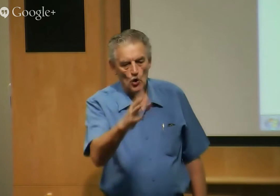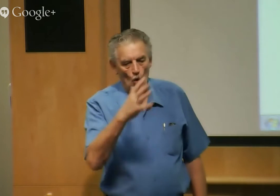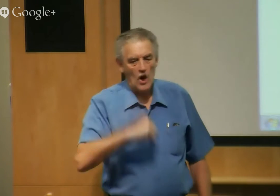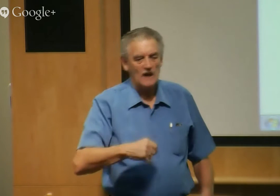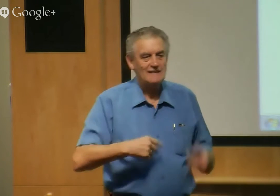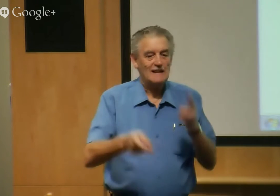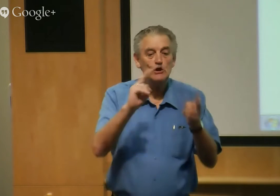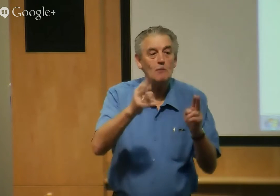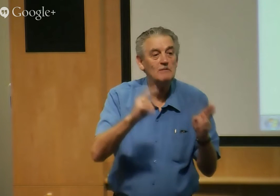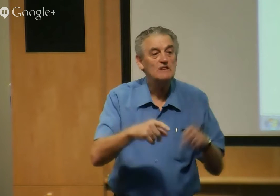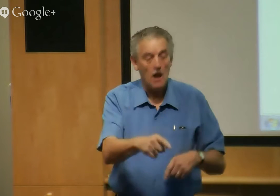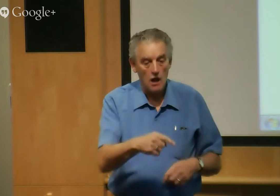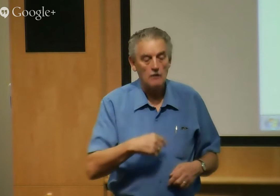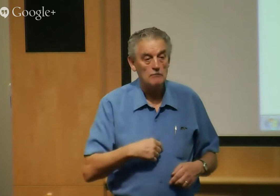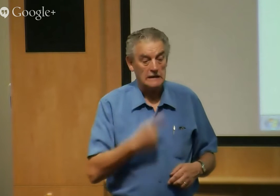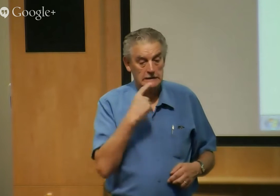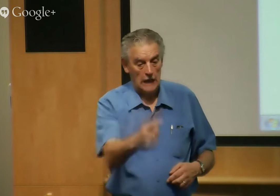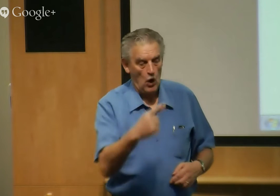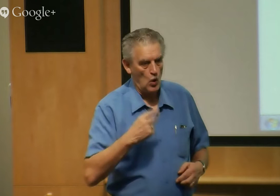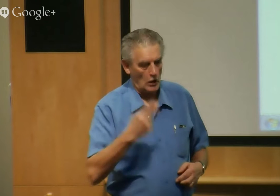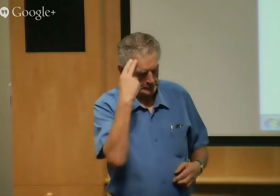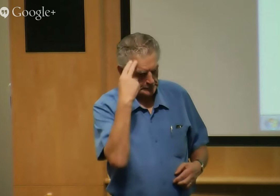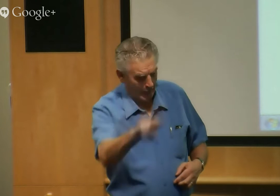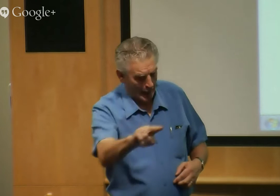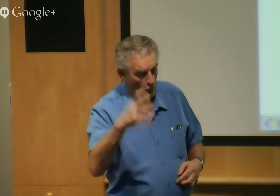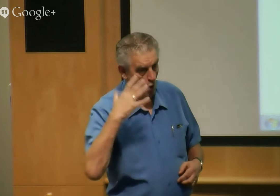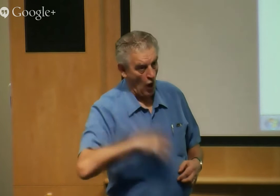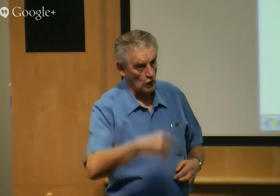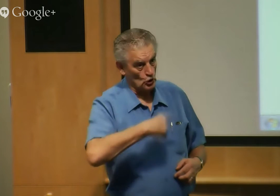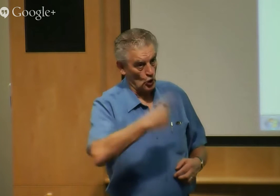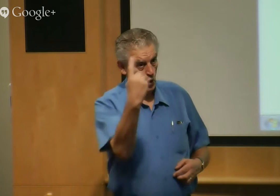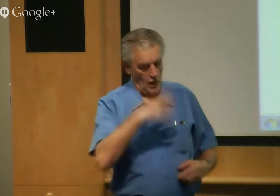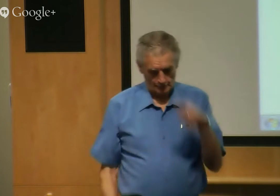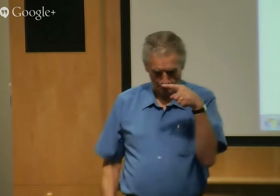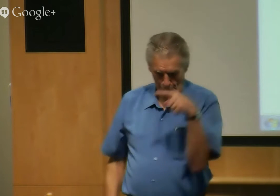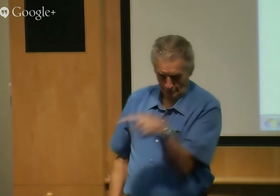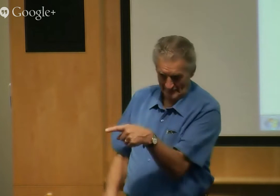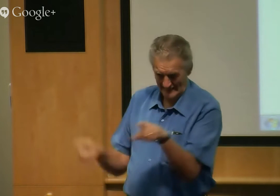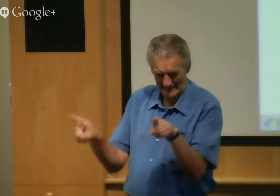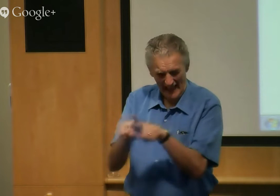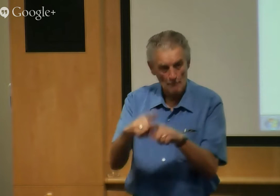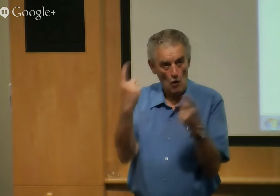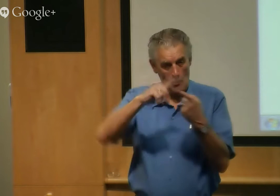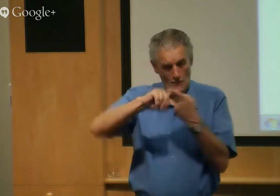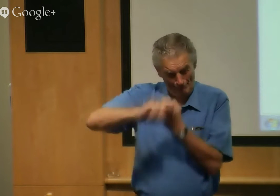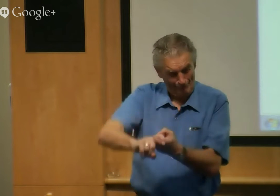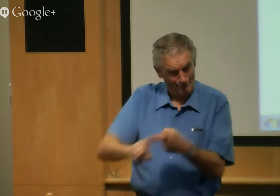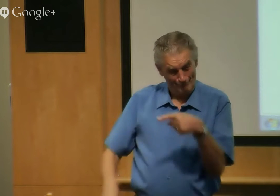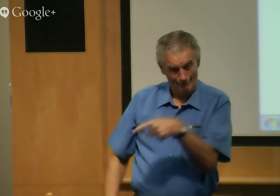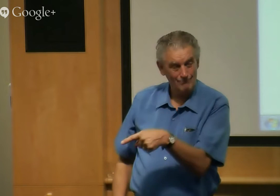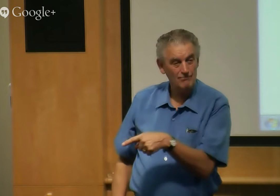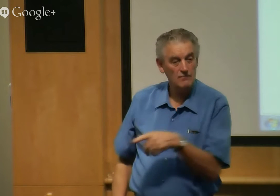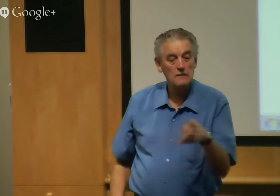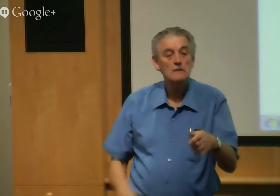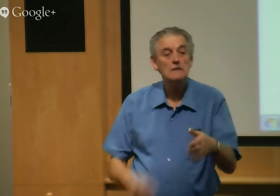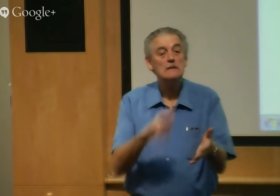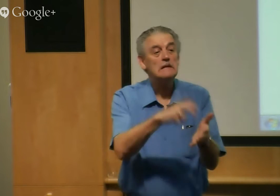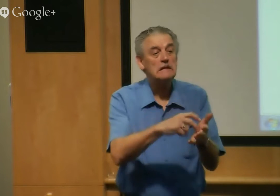what I've got to do is, I've got to ask for an interpreter. And I say to them, this is the name of the person I want. It's the person who's known my